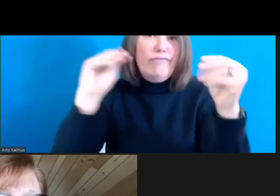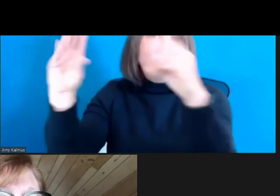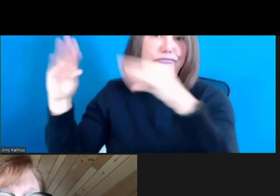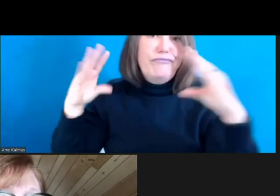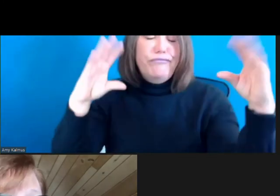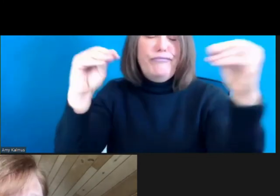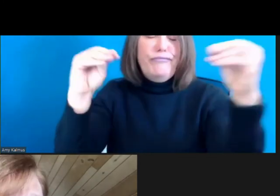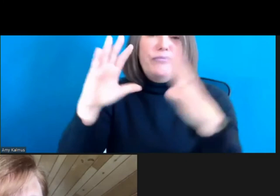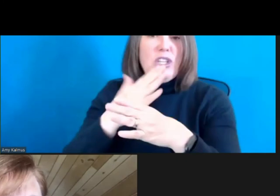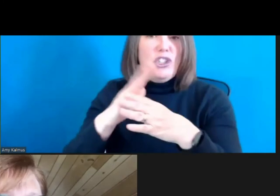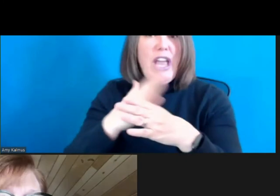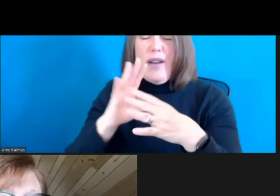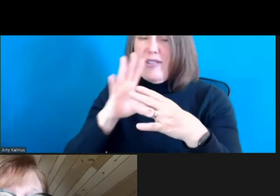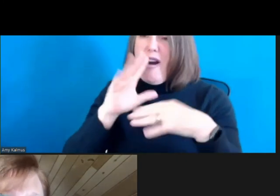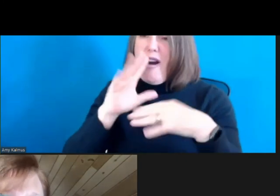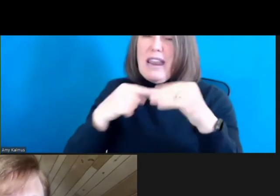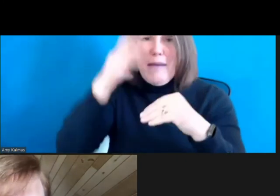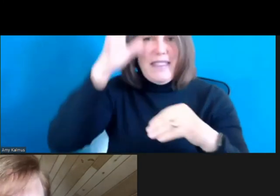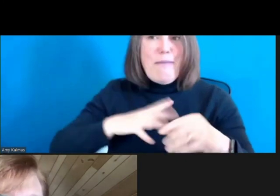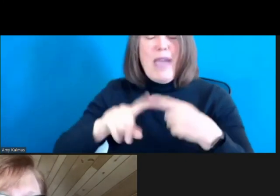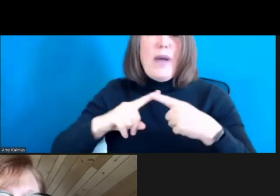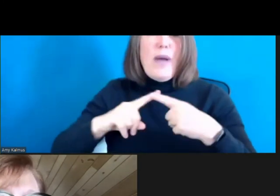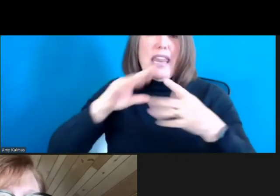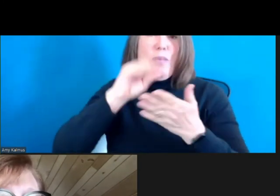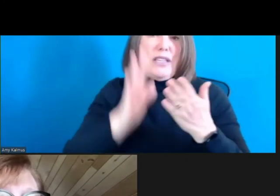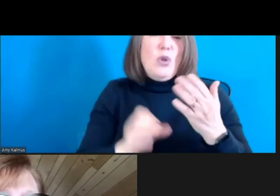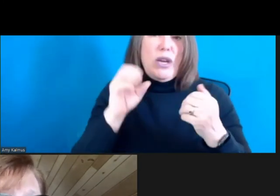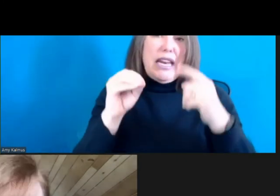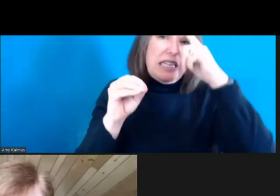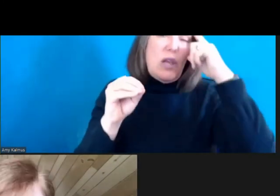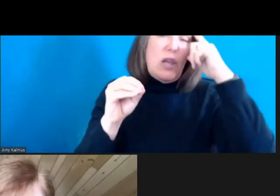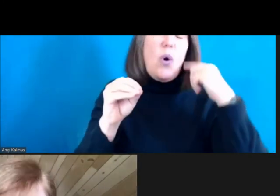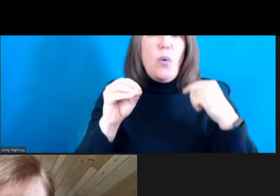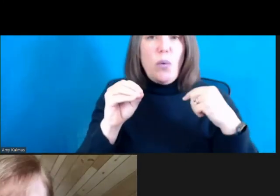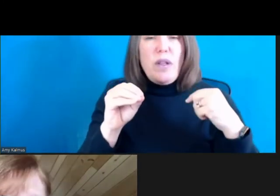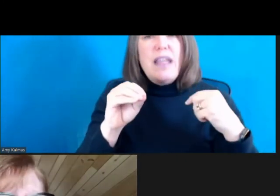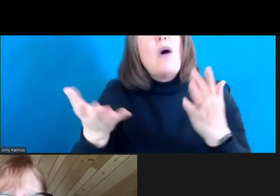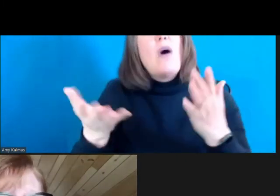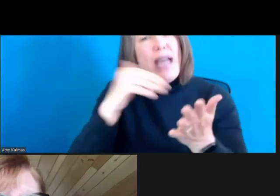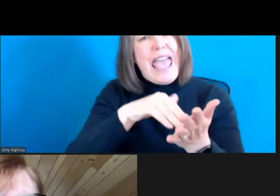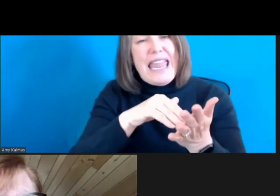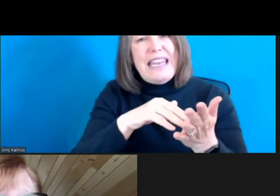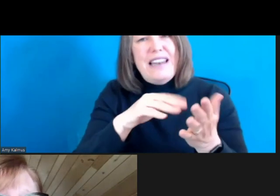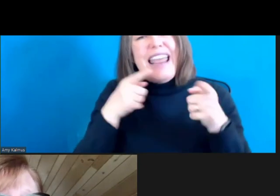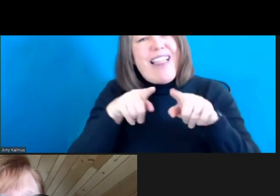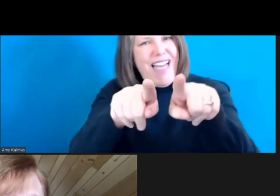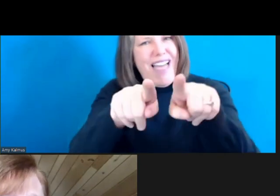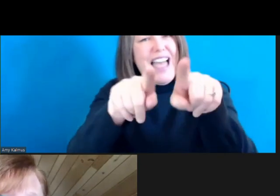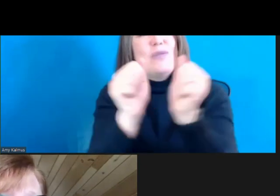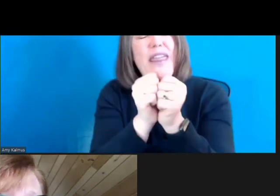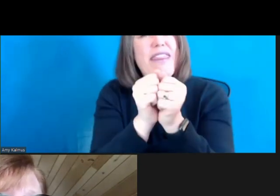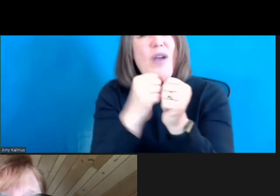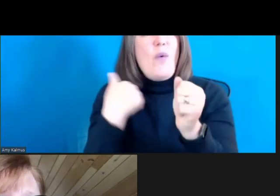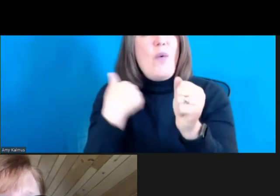about the man when he was a student. And so, again, it aligns with the fact that we don't